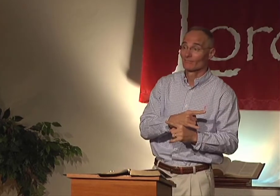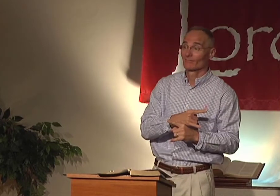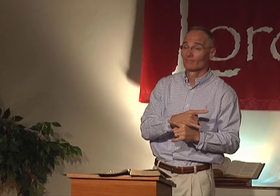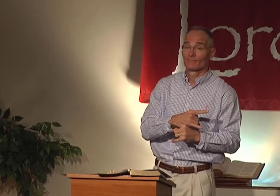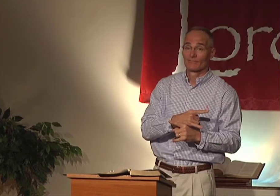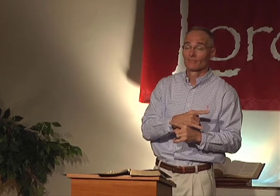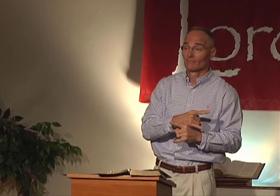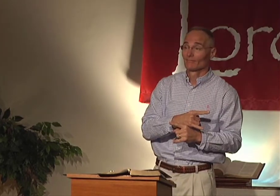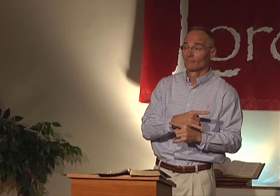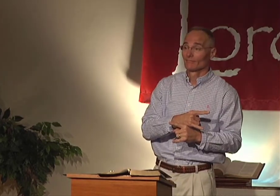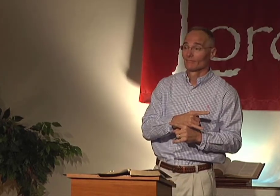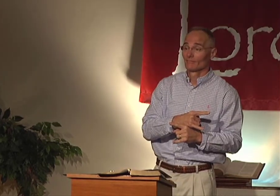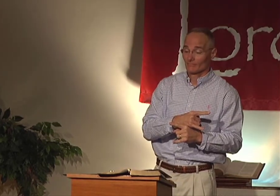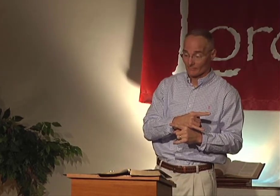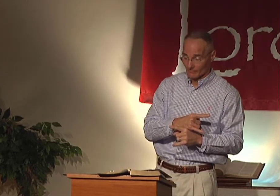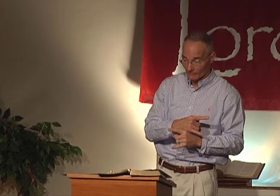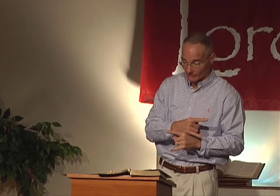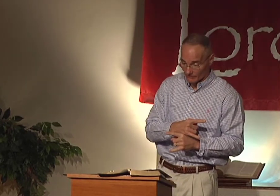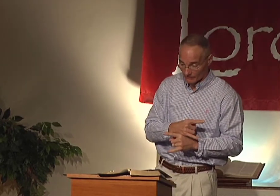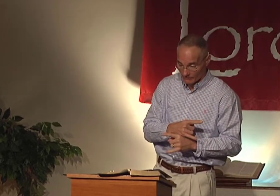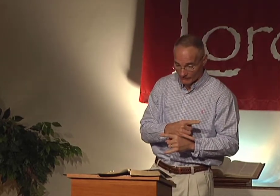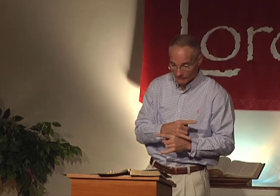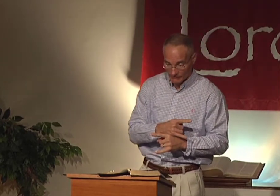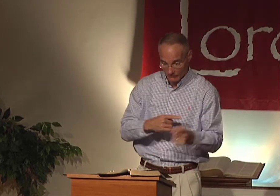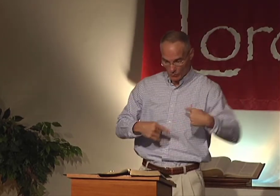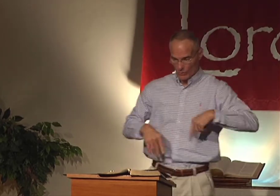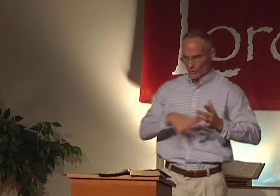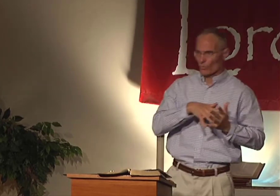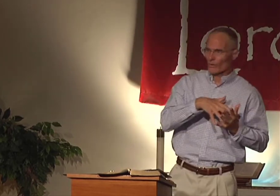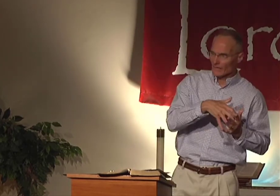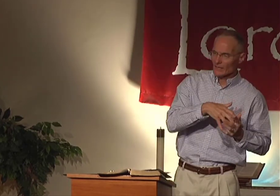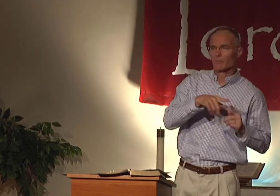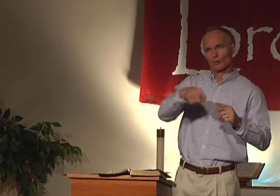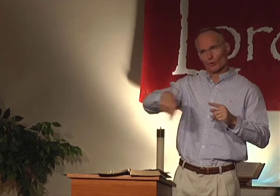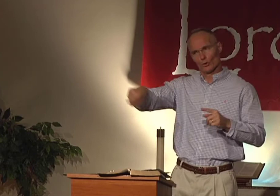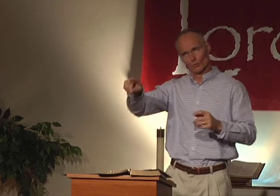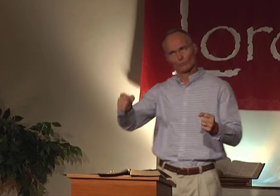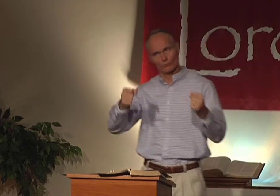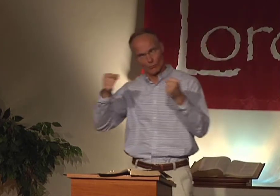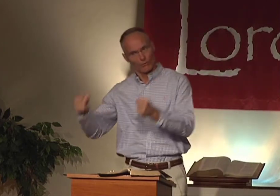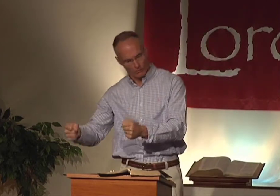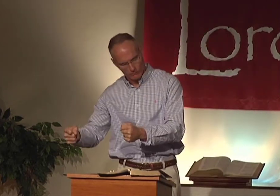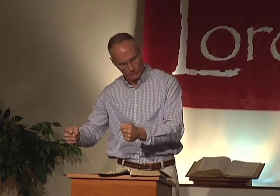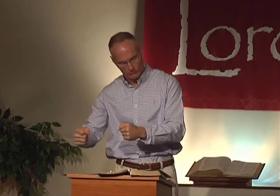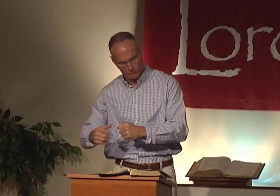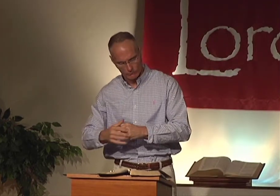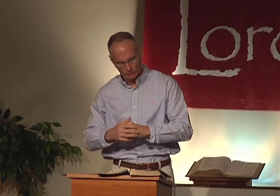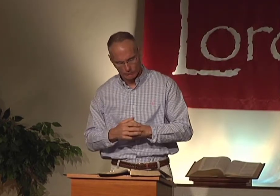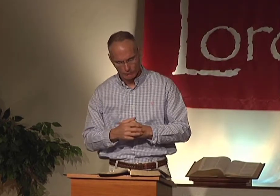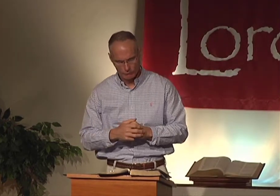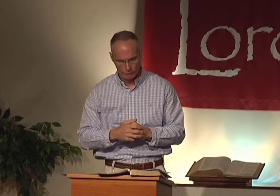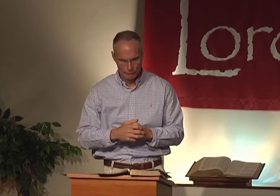the sarcasm here again? You are wise in Christ. We are weak, but you are